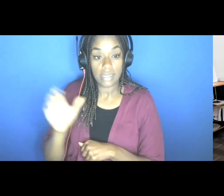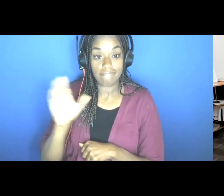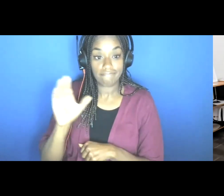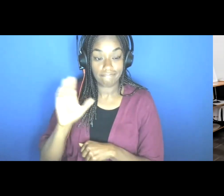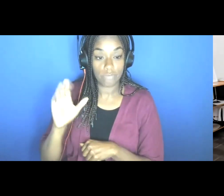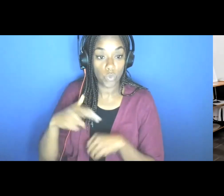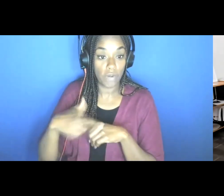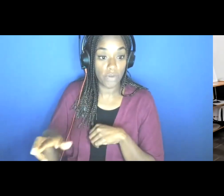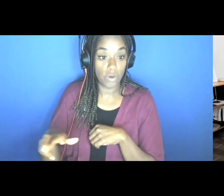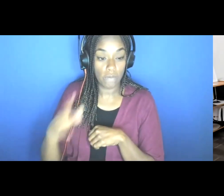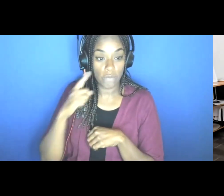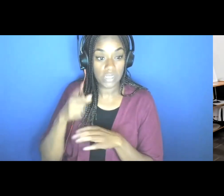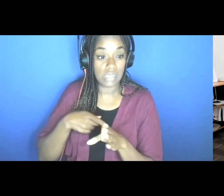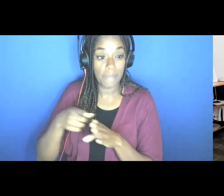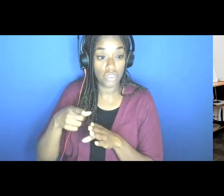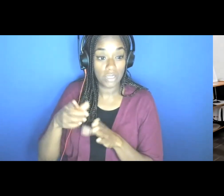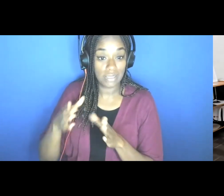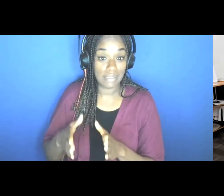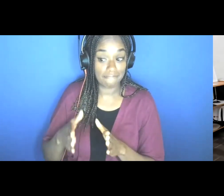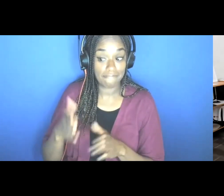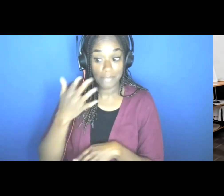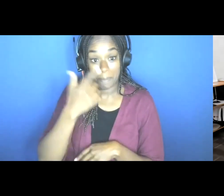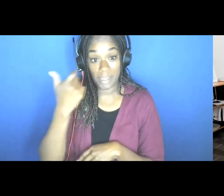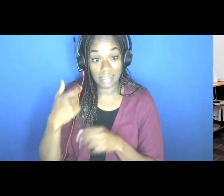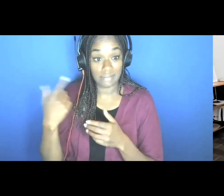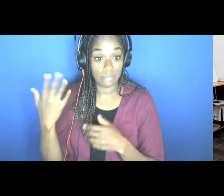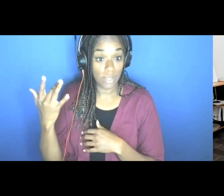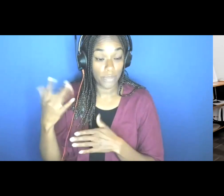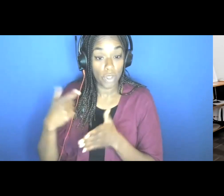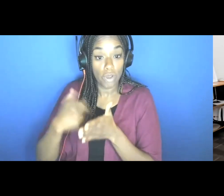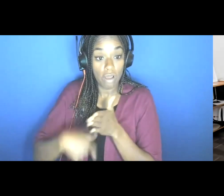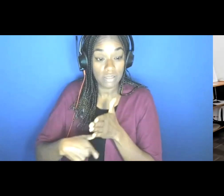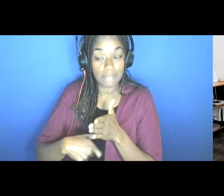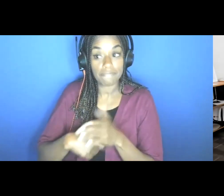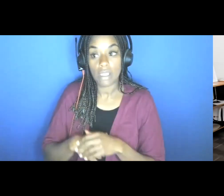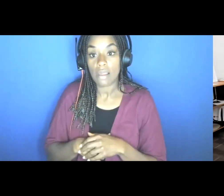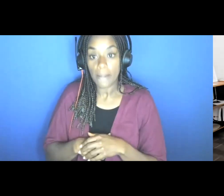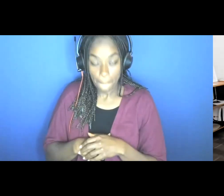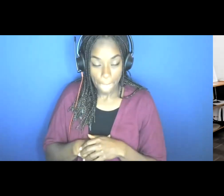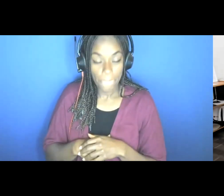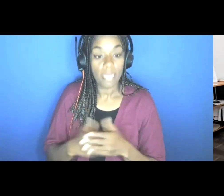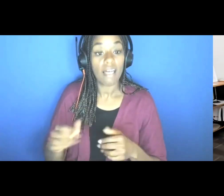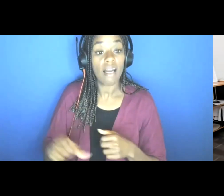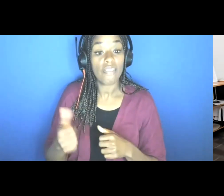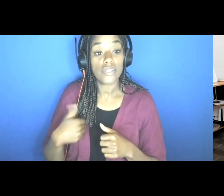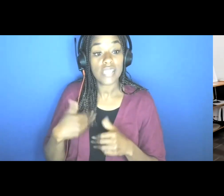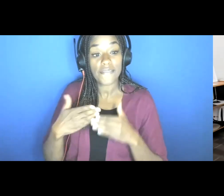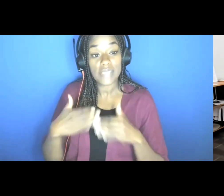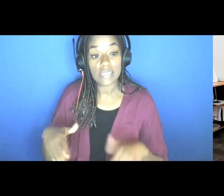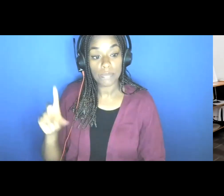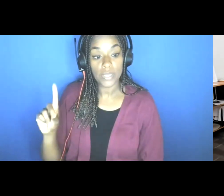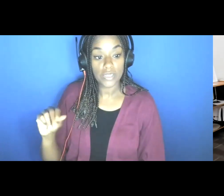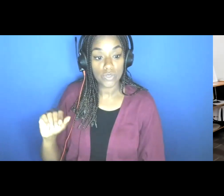specialist because of costs. And others, do split doses or just simply